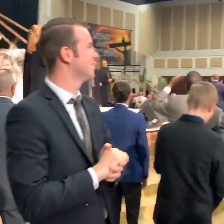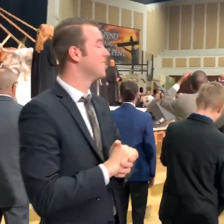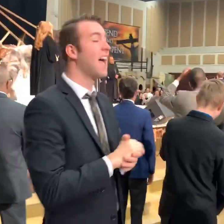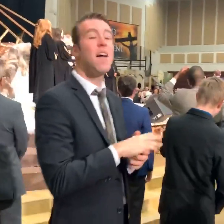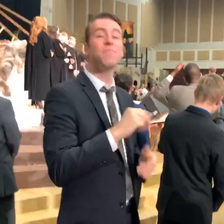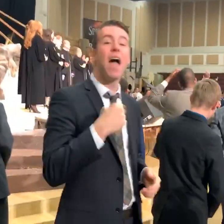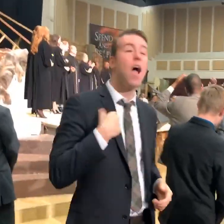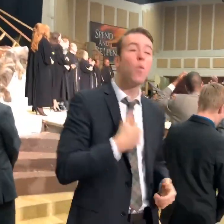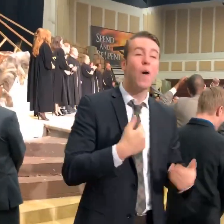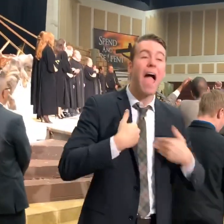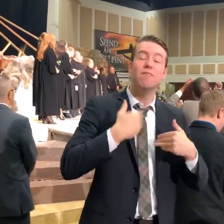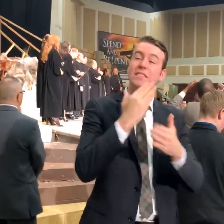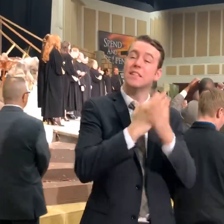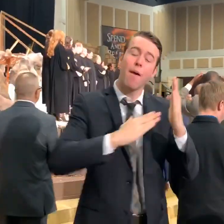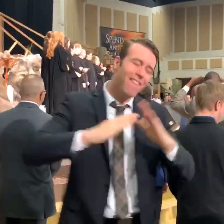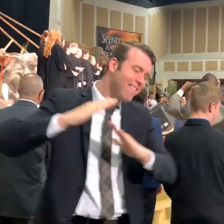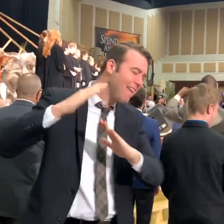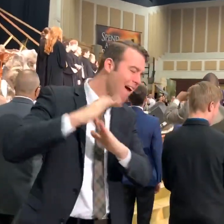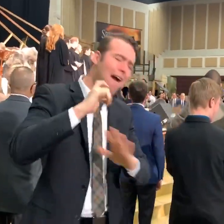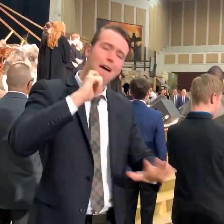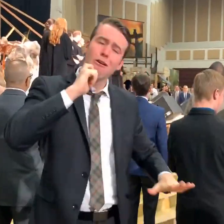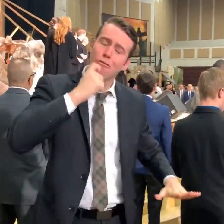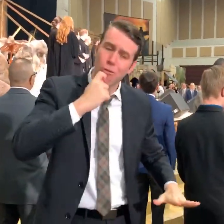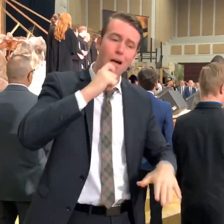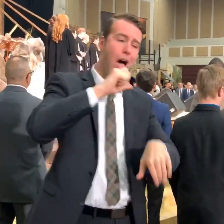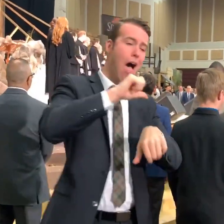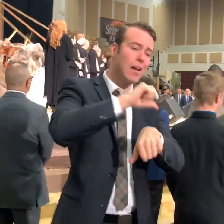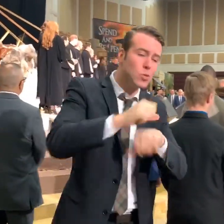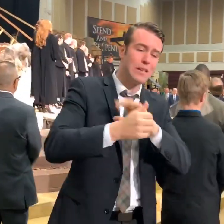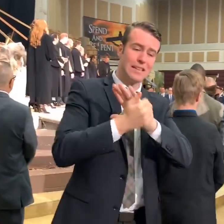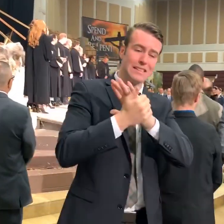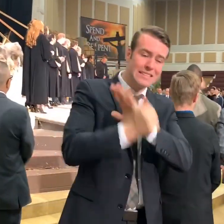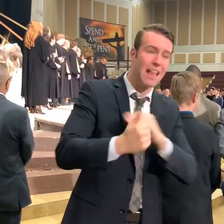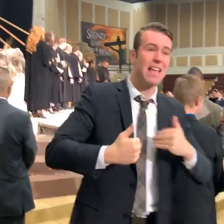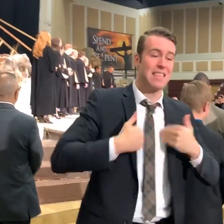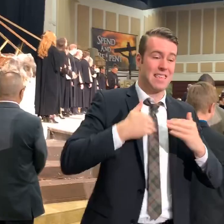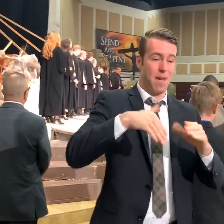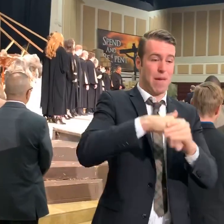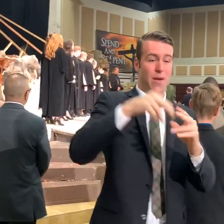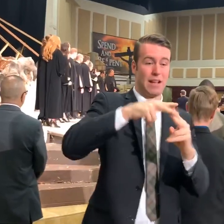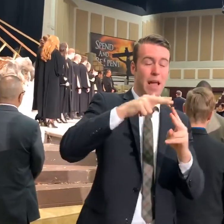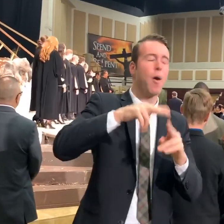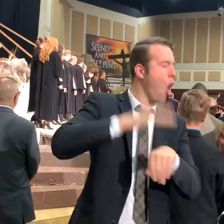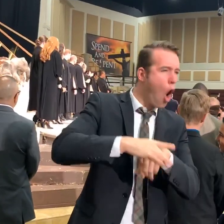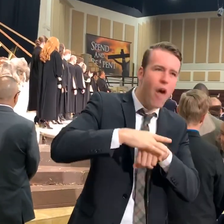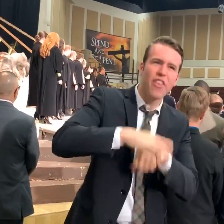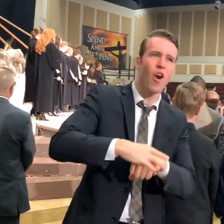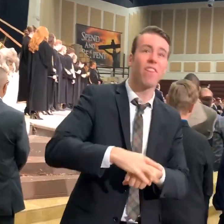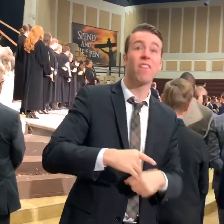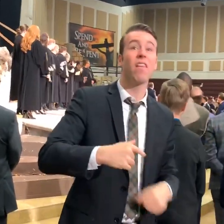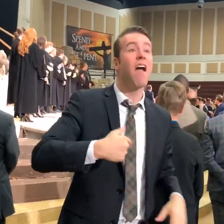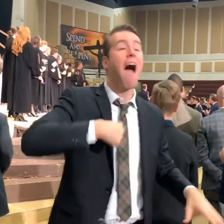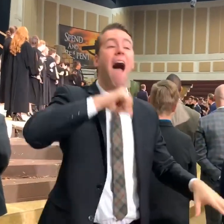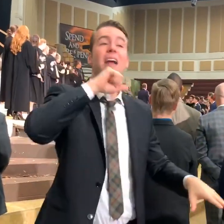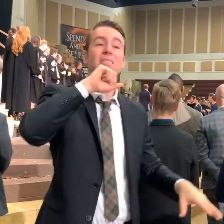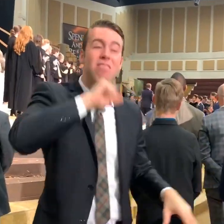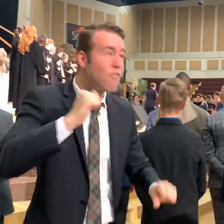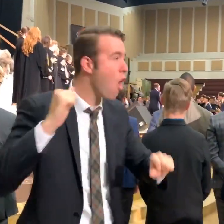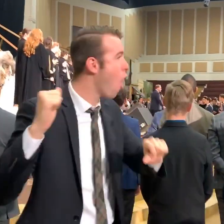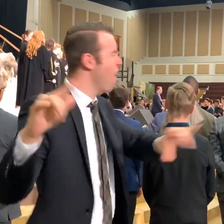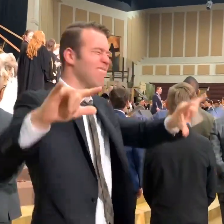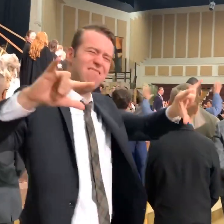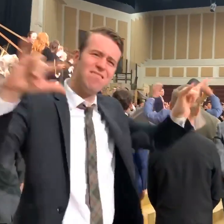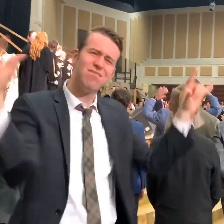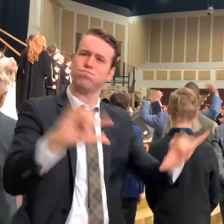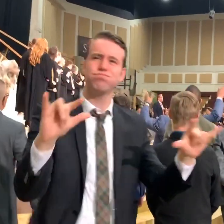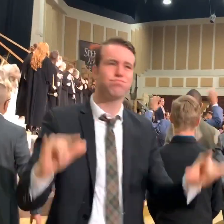And we got some of the most cool, anointed, talented young married couple on planet Earth. I love every stinking one